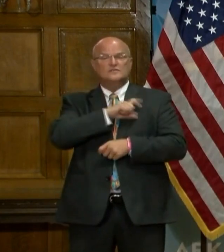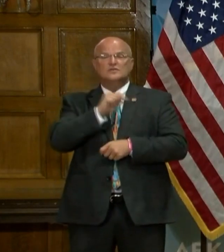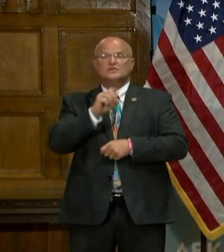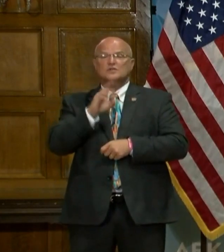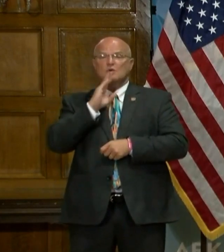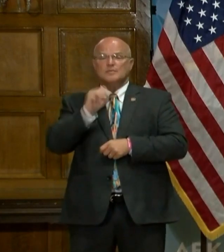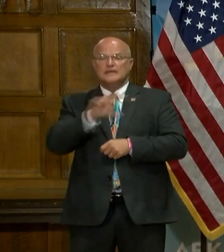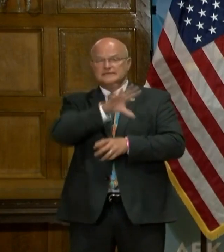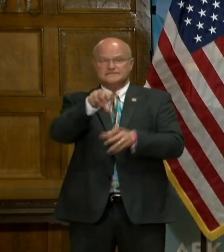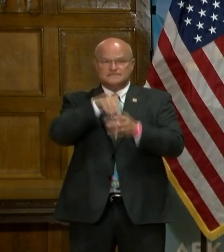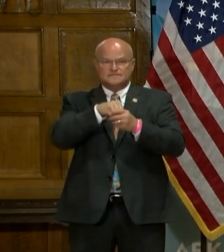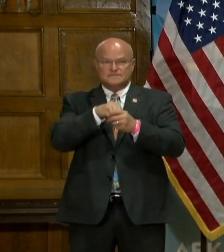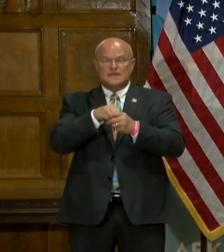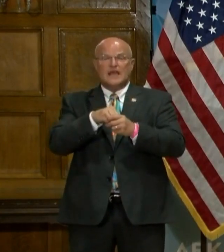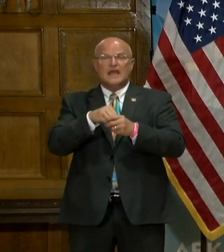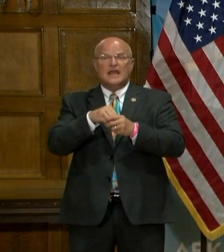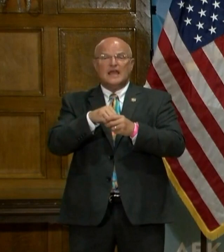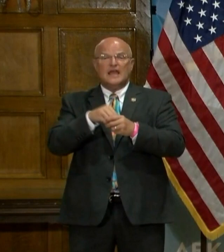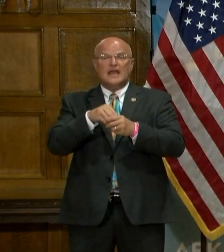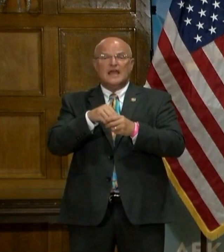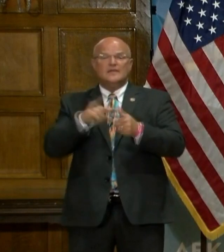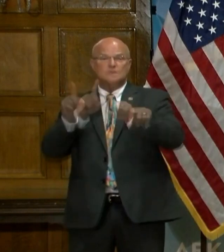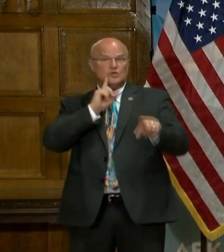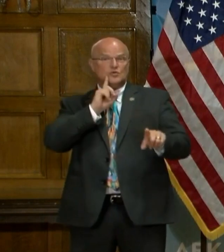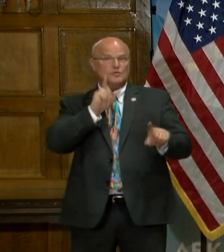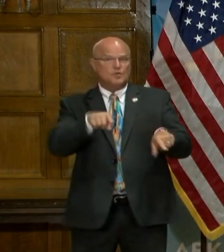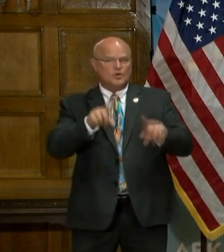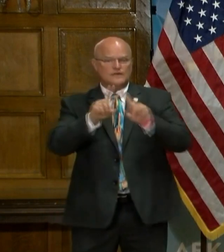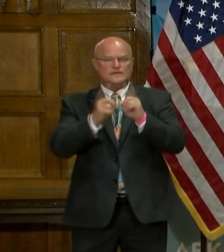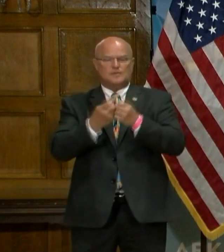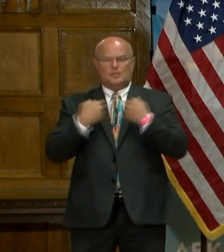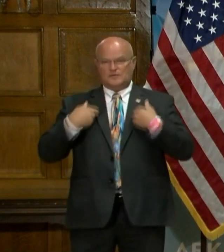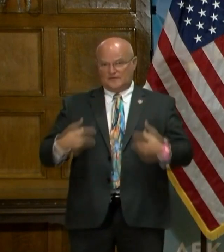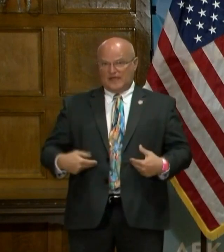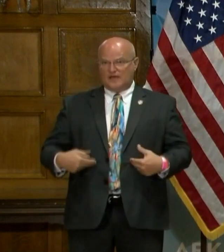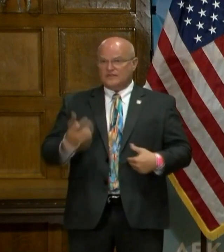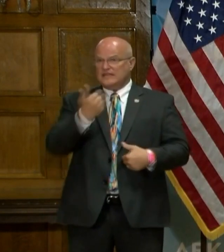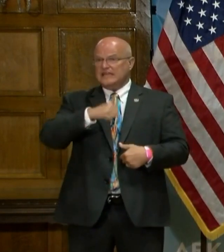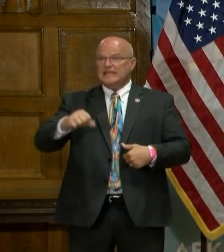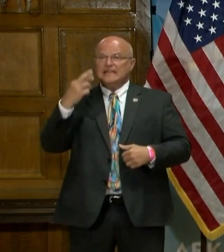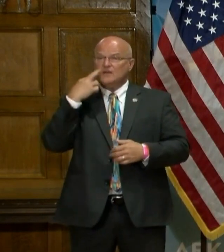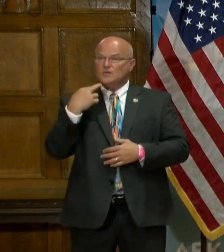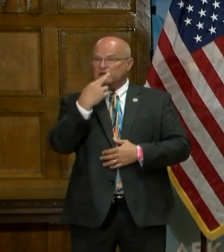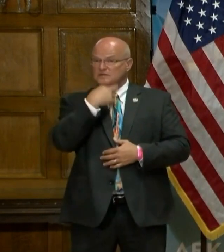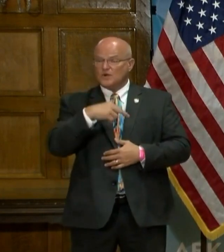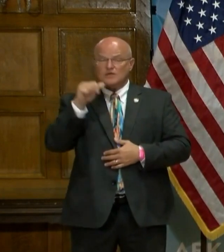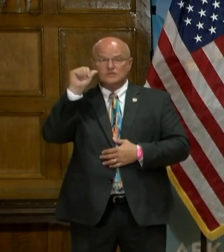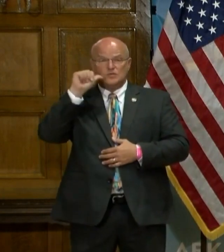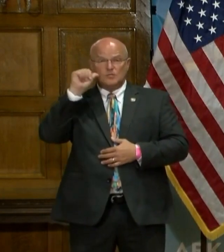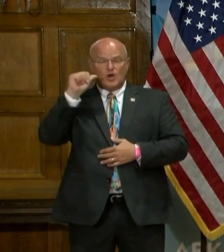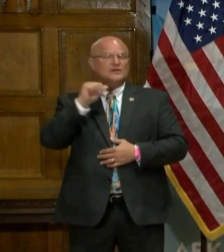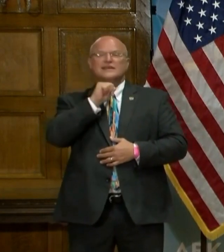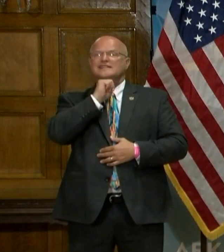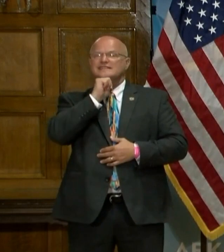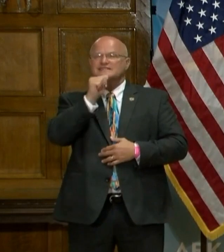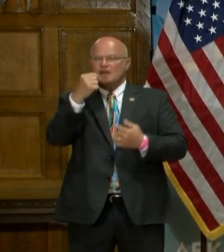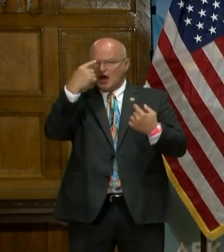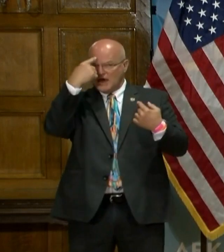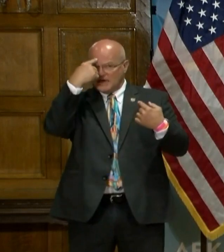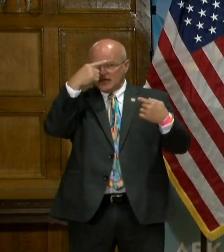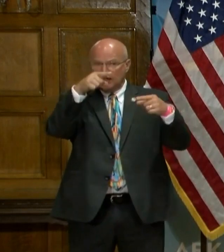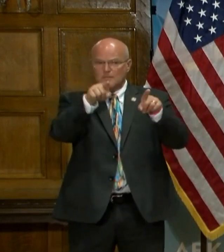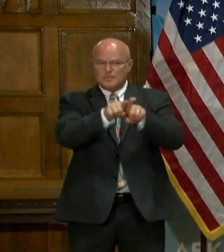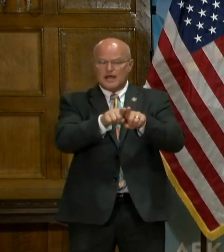be engaged, and they will be directed to report to the Department of Health any restaurants or bars which does not